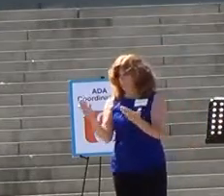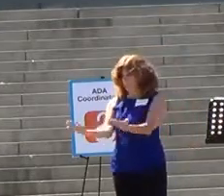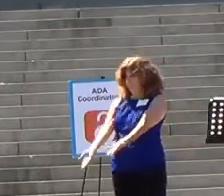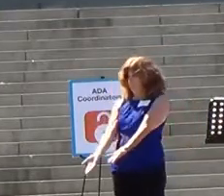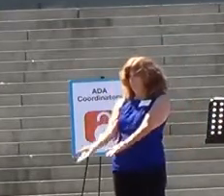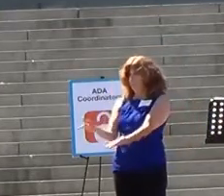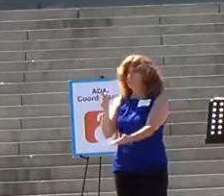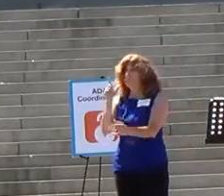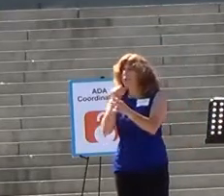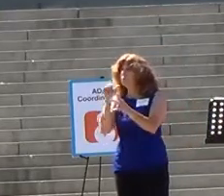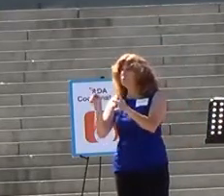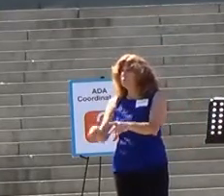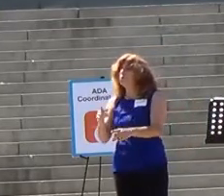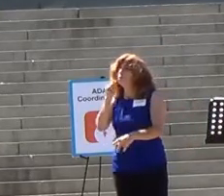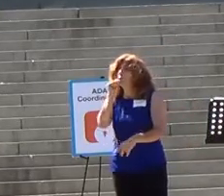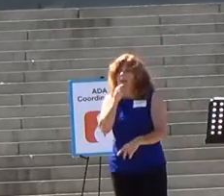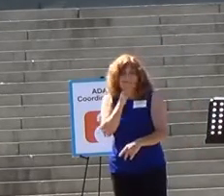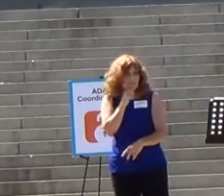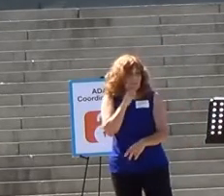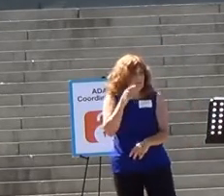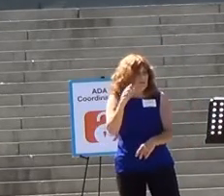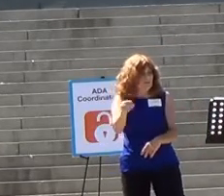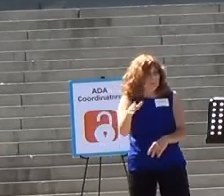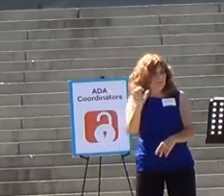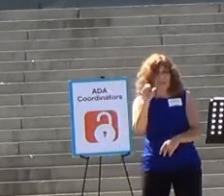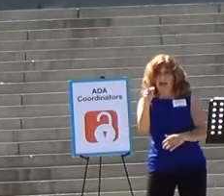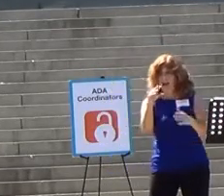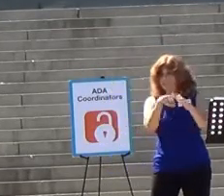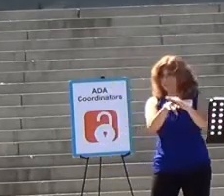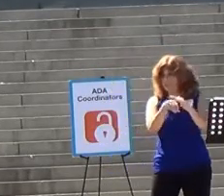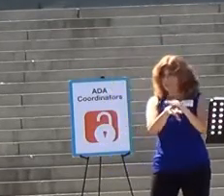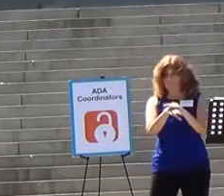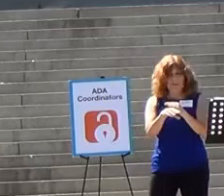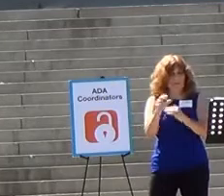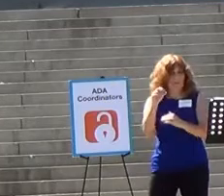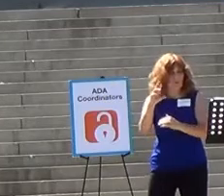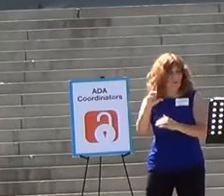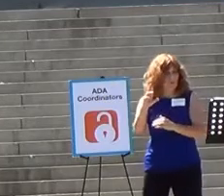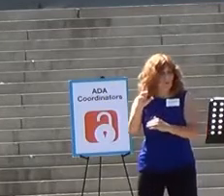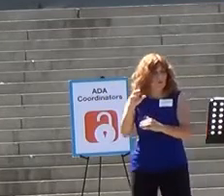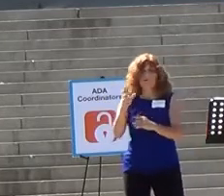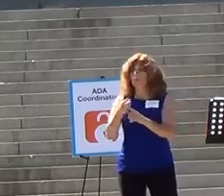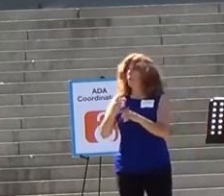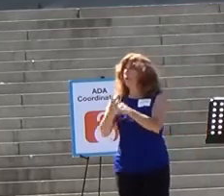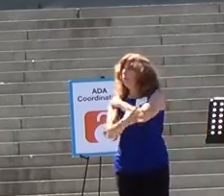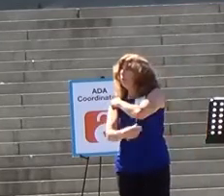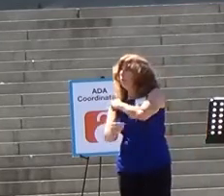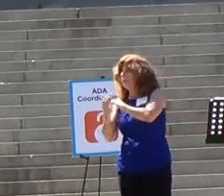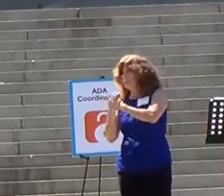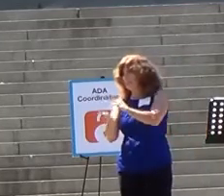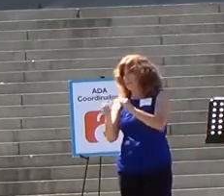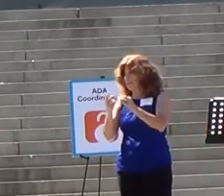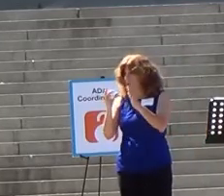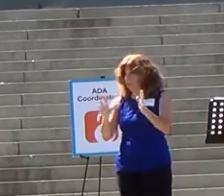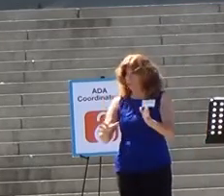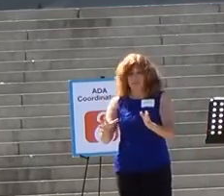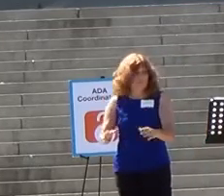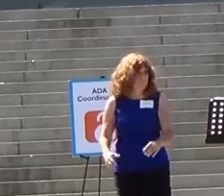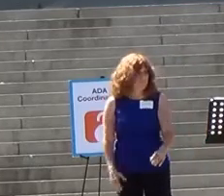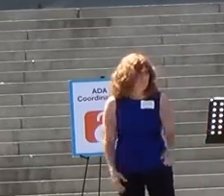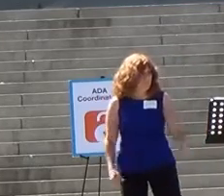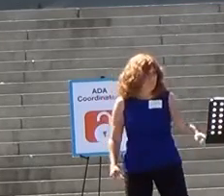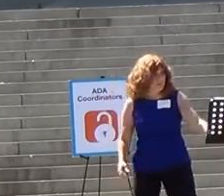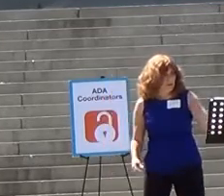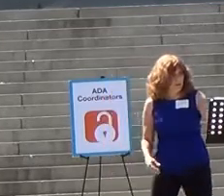It is the deaf people who suffer from this lack of accessibility, or from poor skilled interpreters.